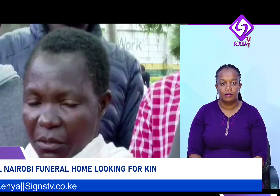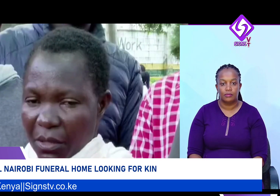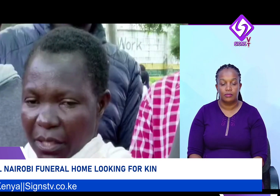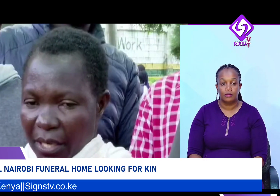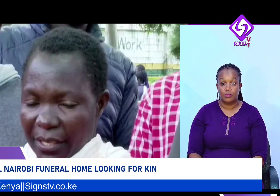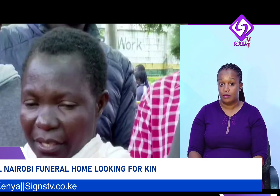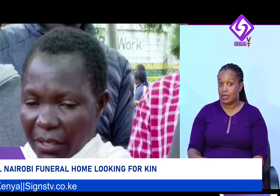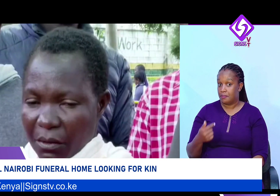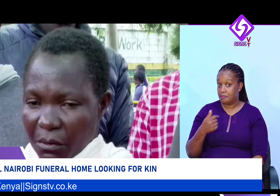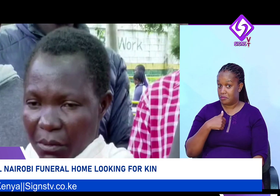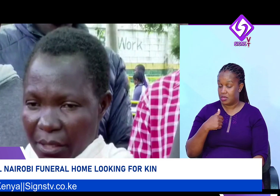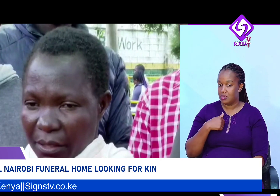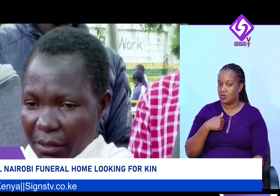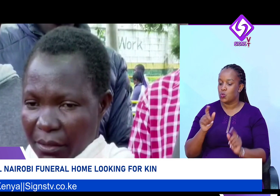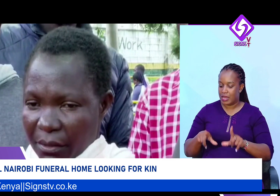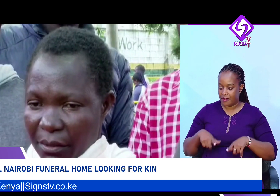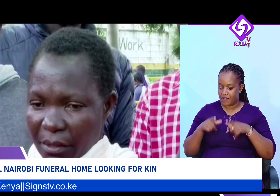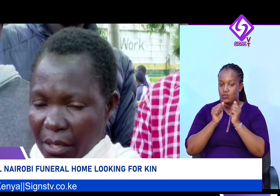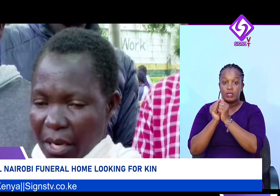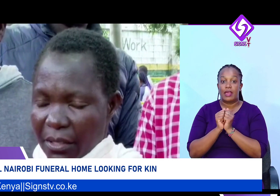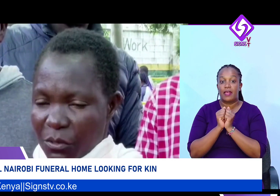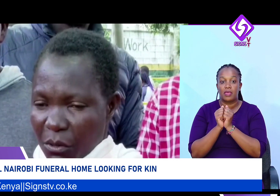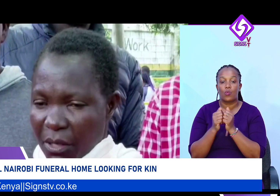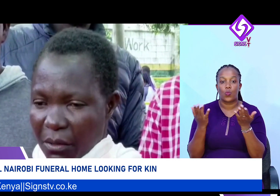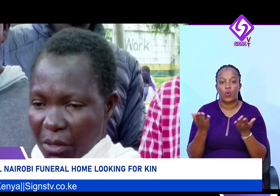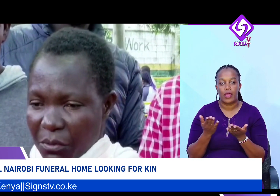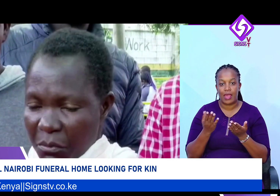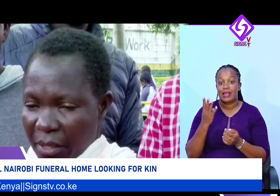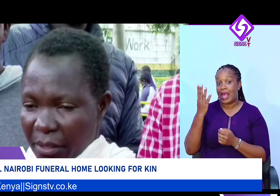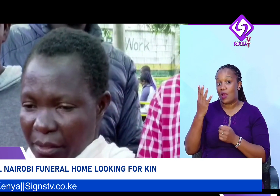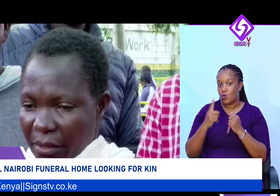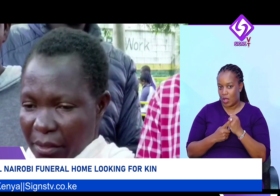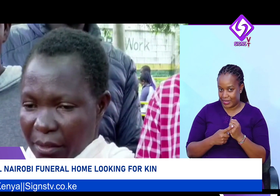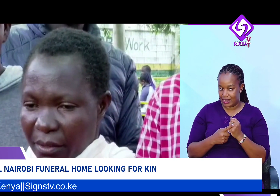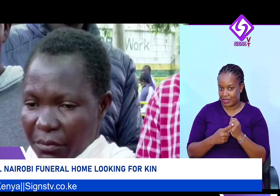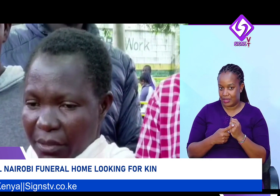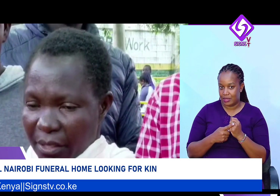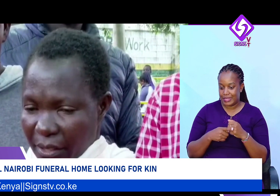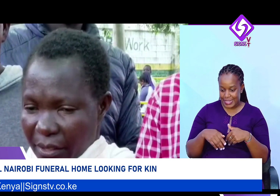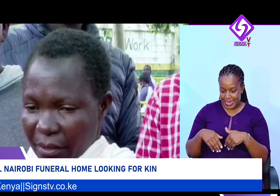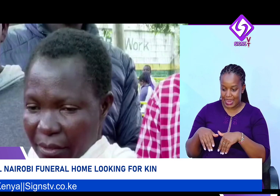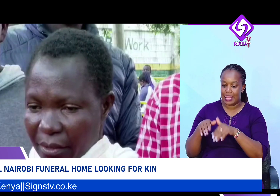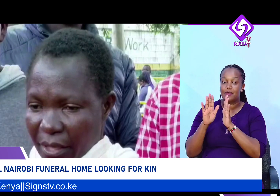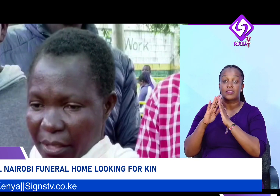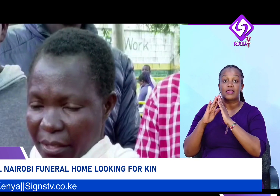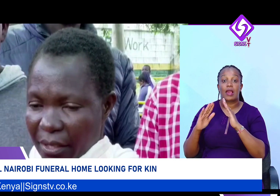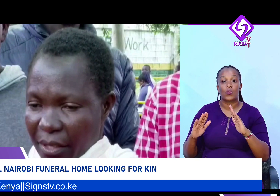nilikuwa nakaa na yeye Kawangware. Alitoka kwa nyumba Friday akienda